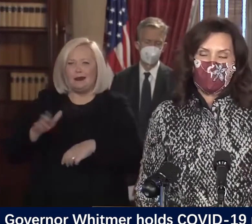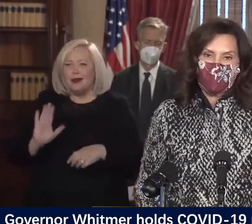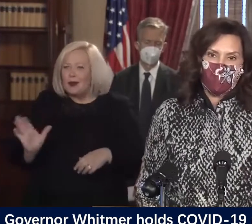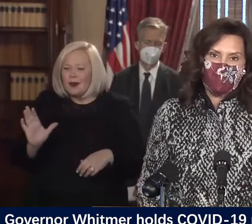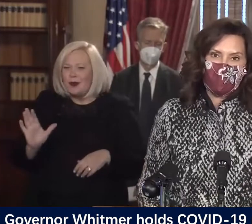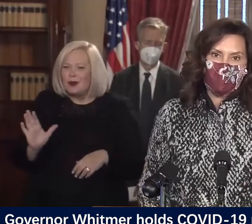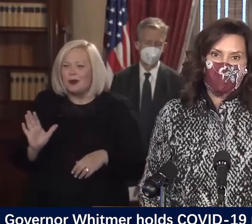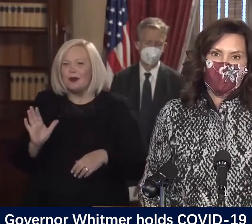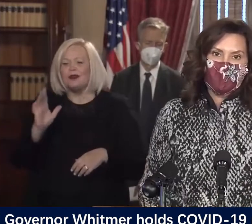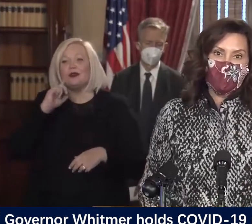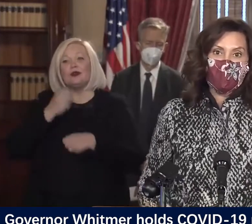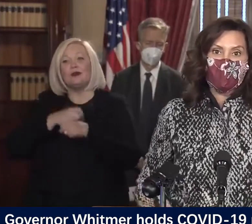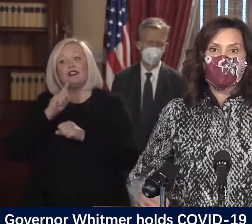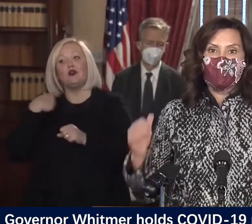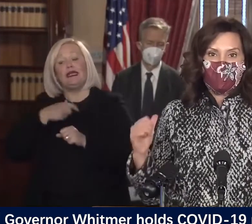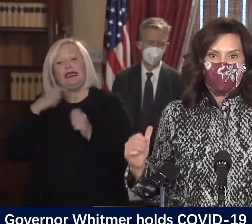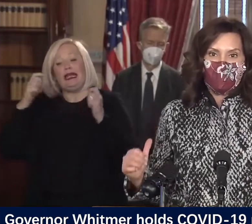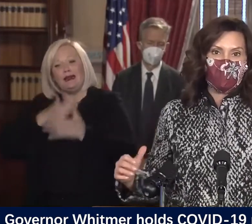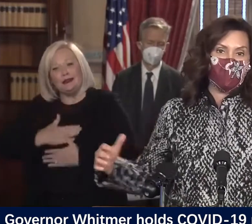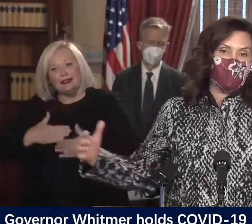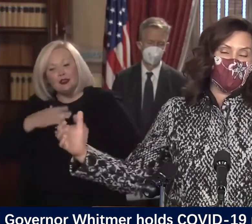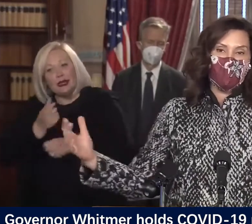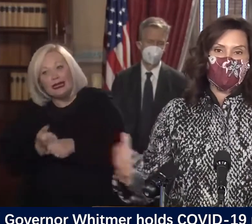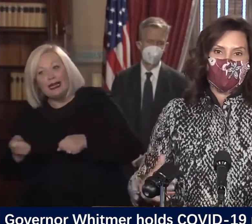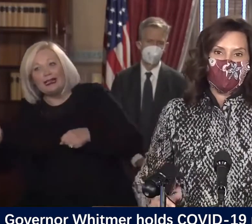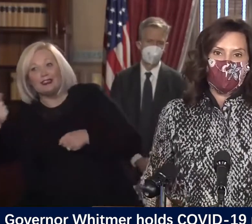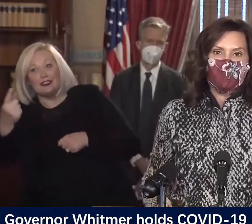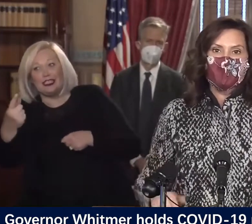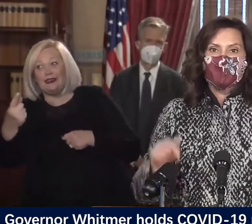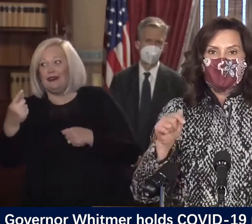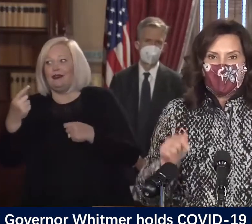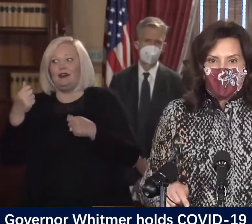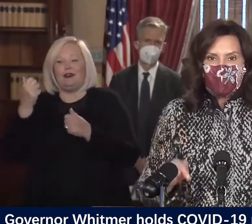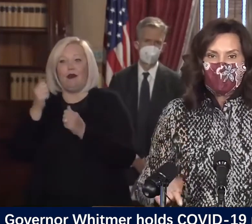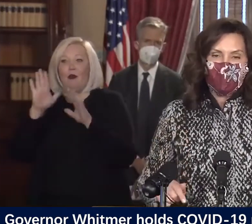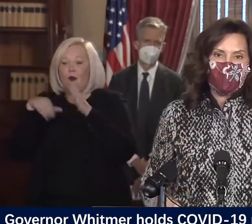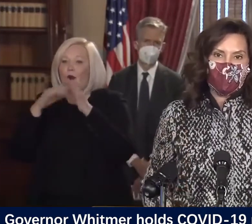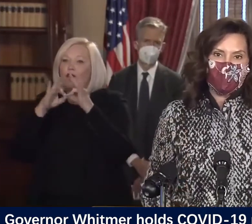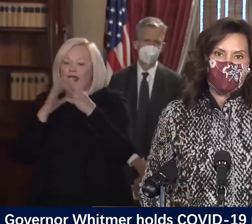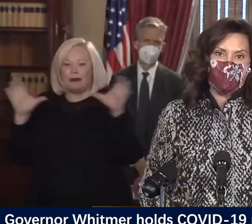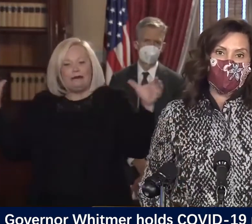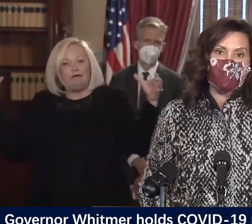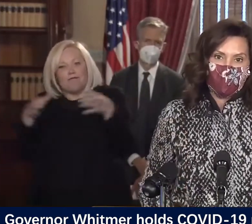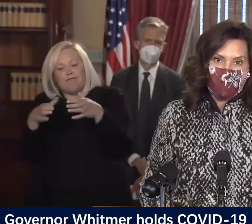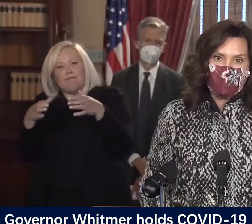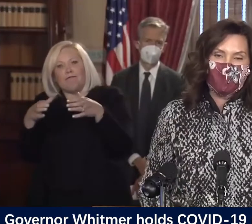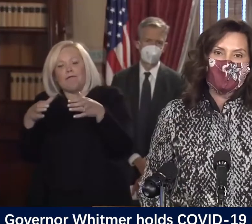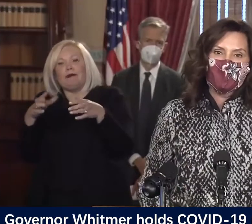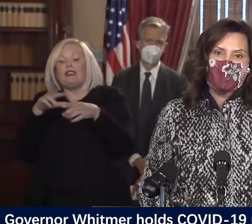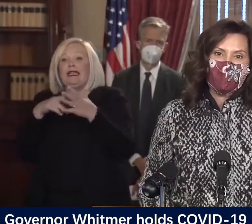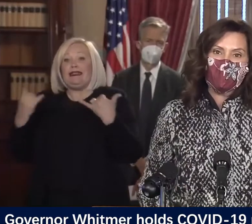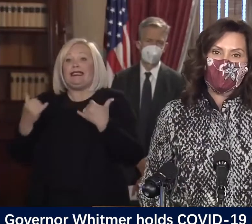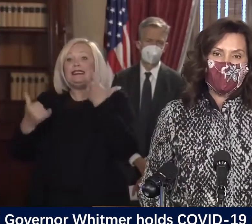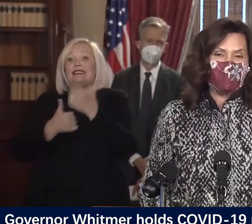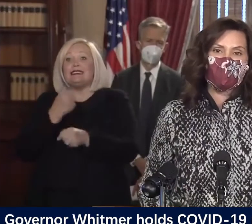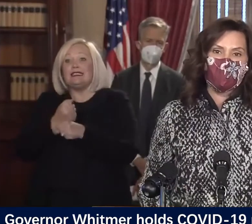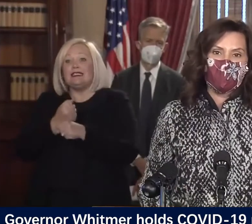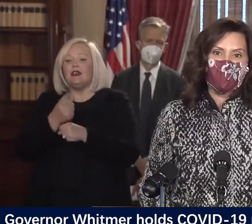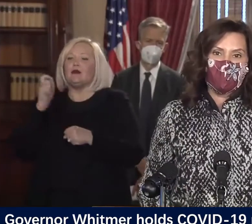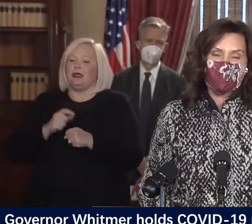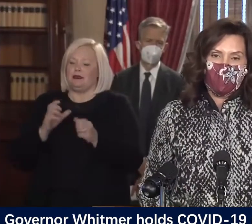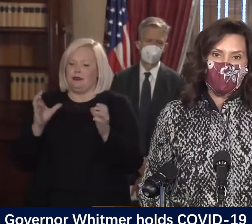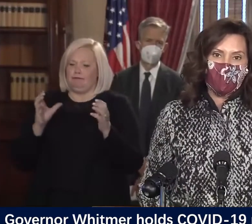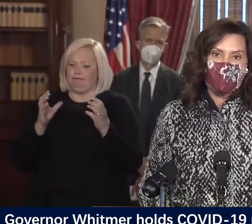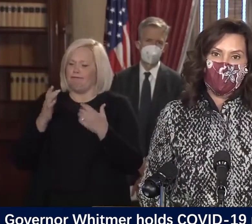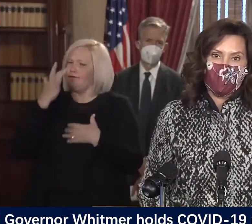year's celebration can be like last year's where we have everyone together, this year's has to be smart. This year's has to